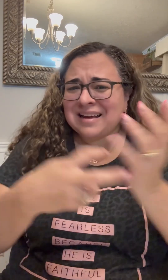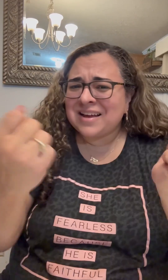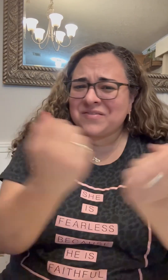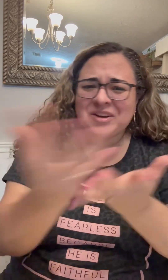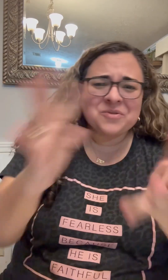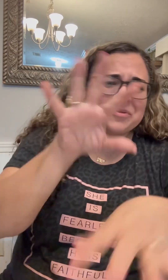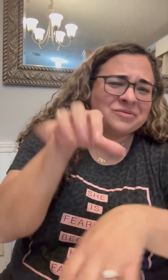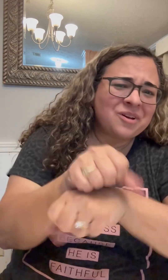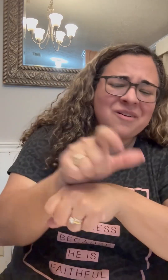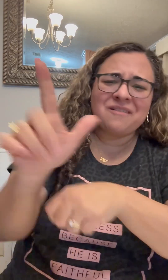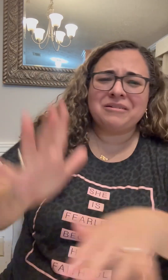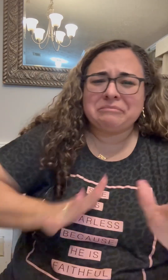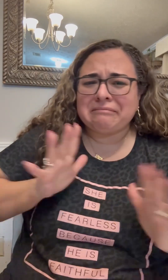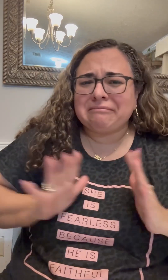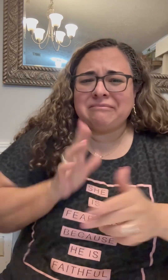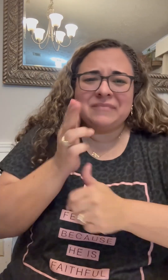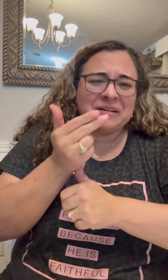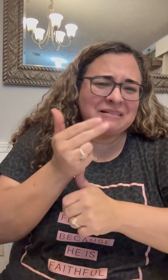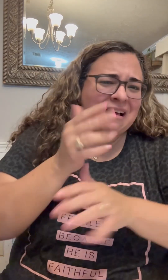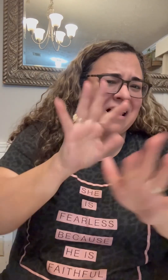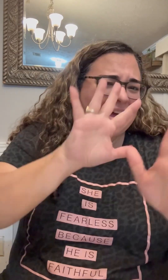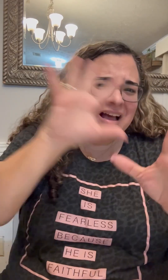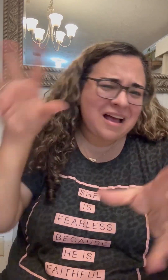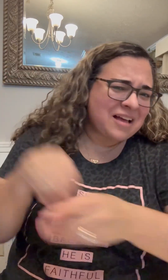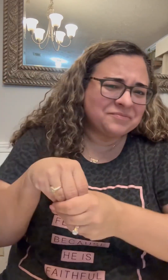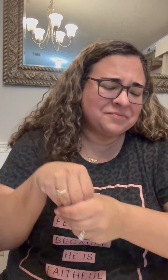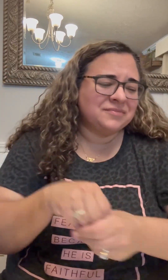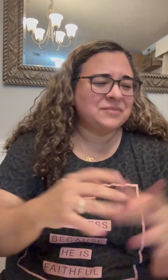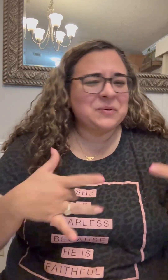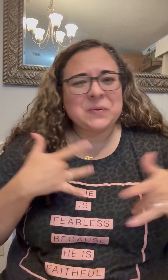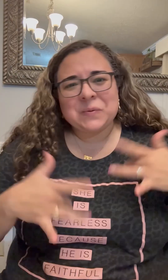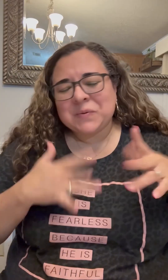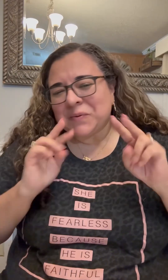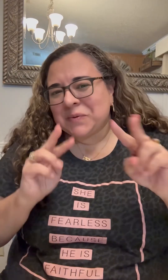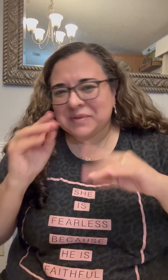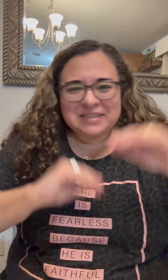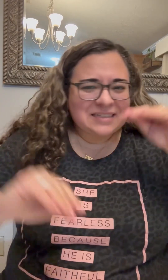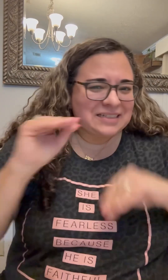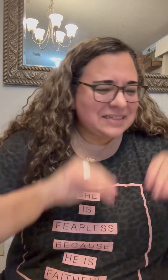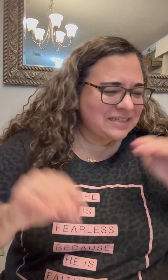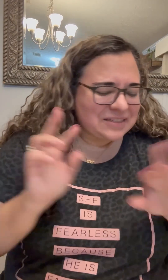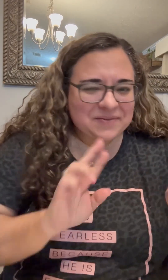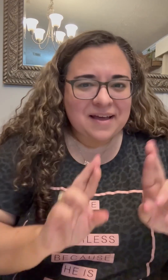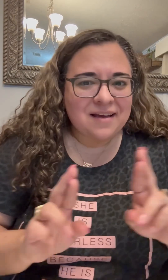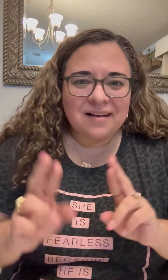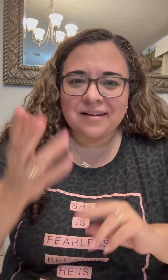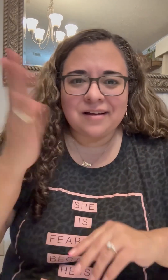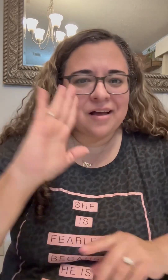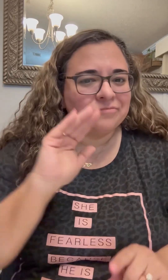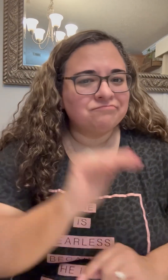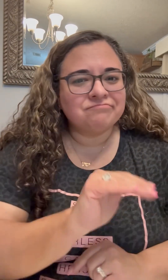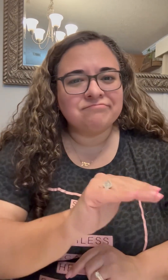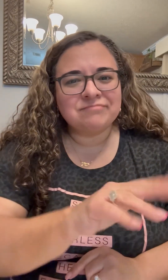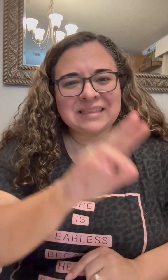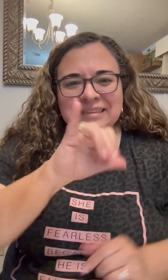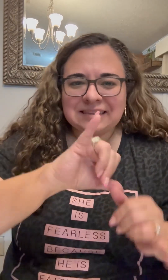got their tickets. Everything was reserved at this resort. Everything was all good. They're preparing for this trip, and the Lord told